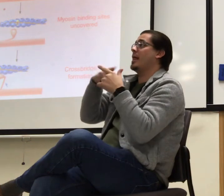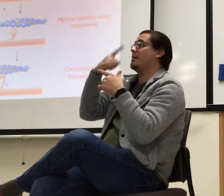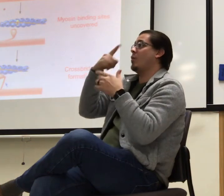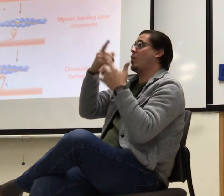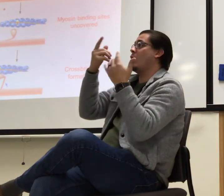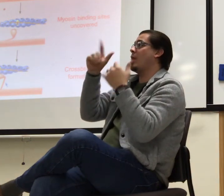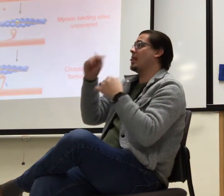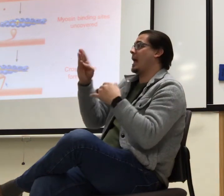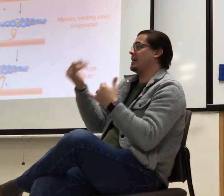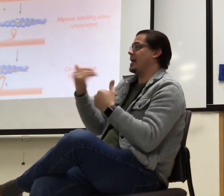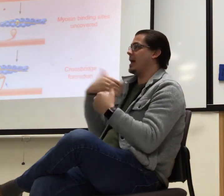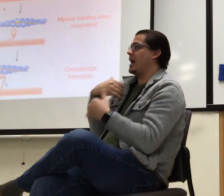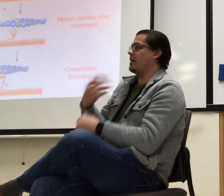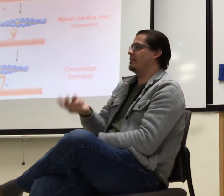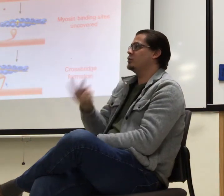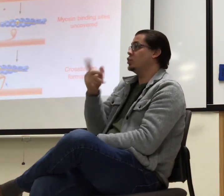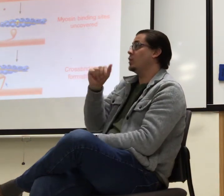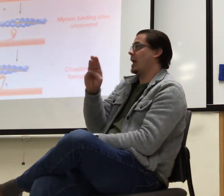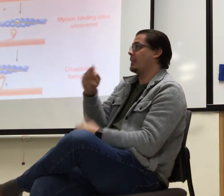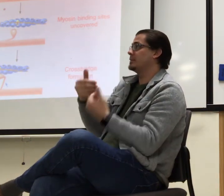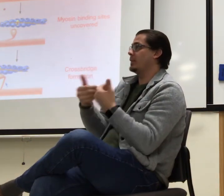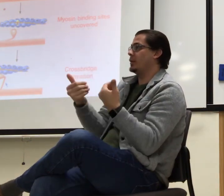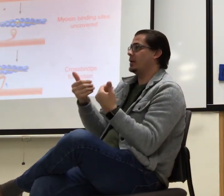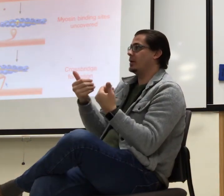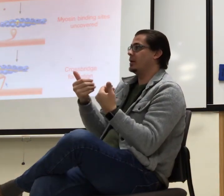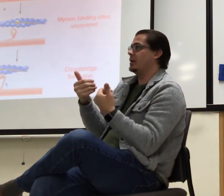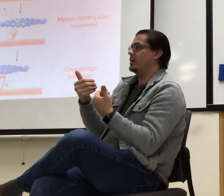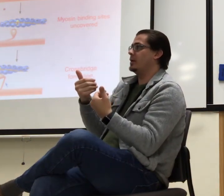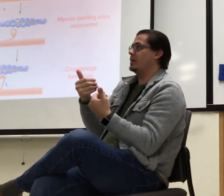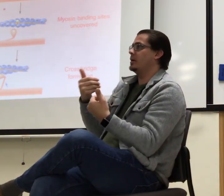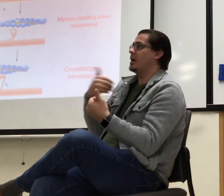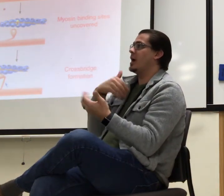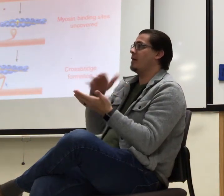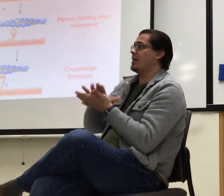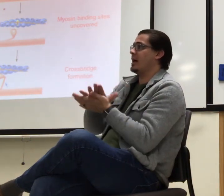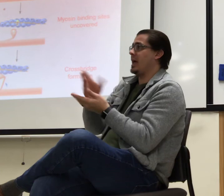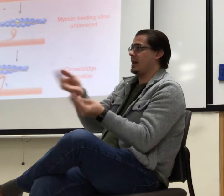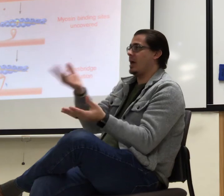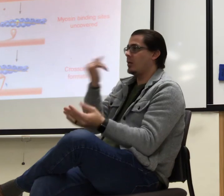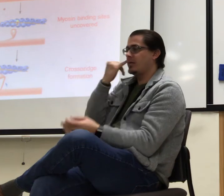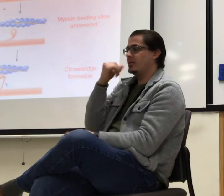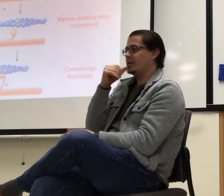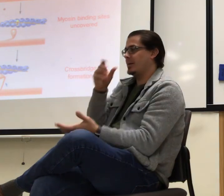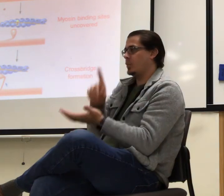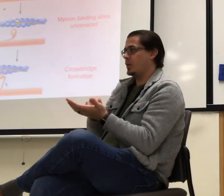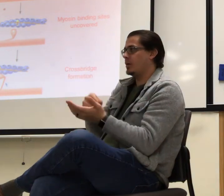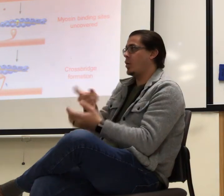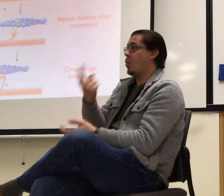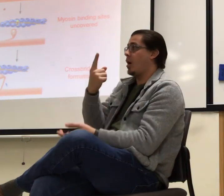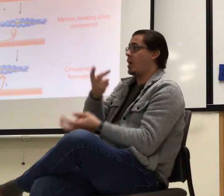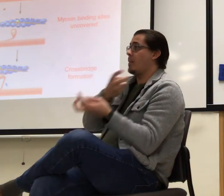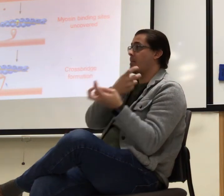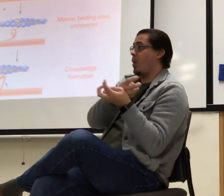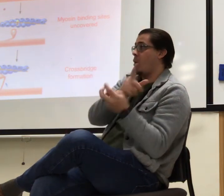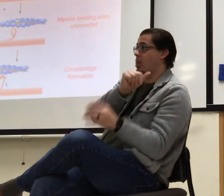I have two labs. And I made handouts in case you didn't print it out. One is for the bone.